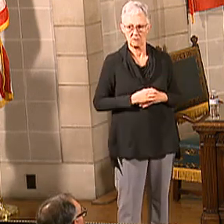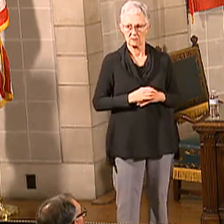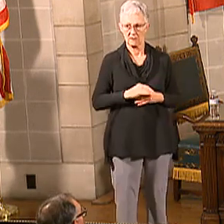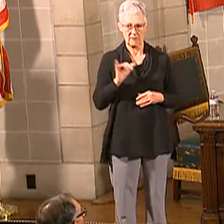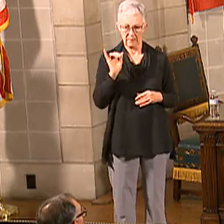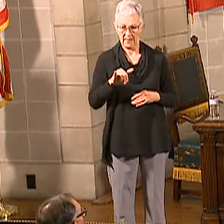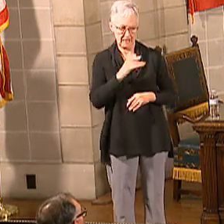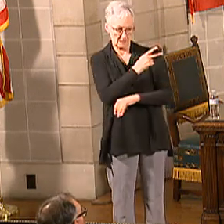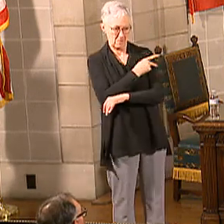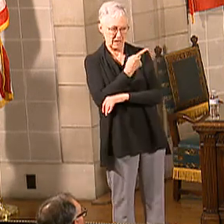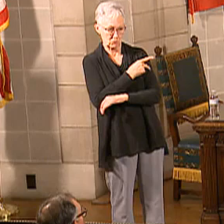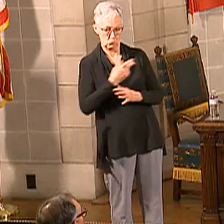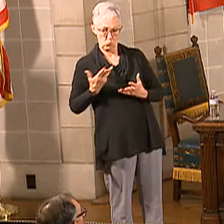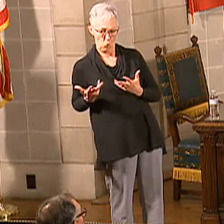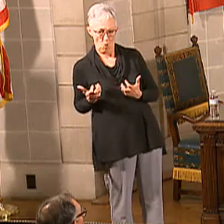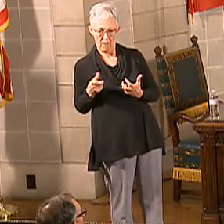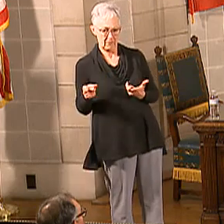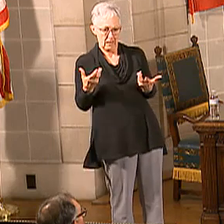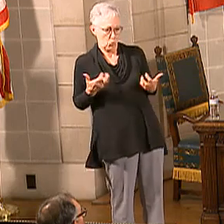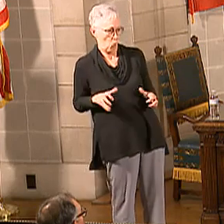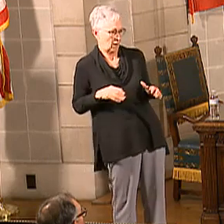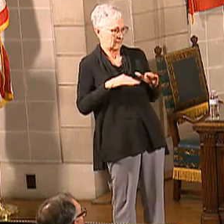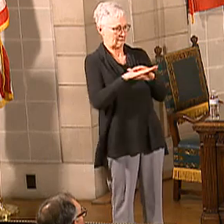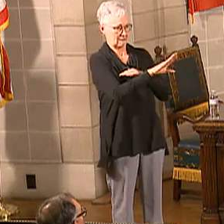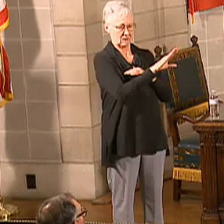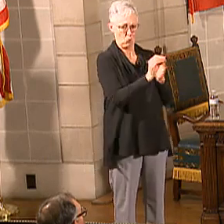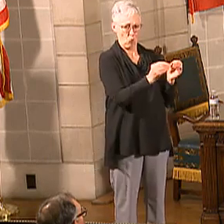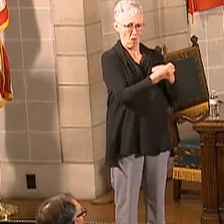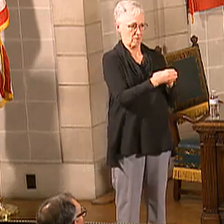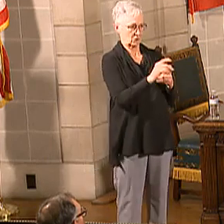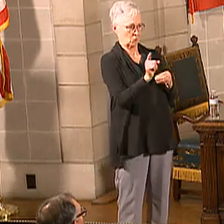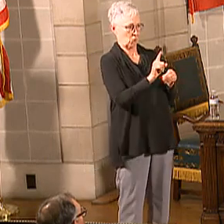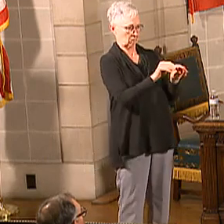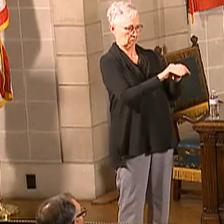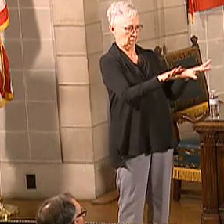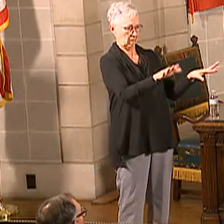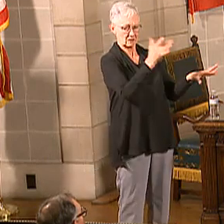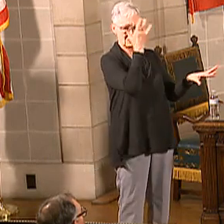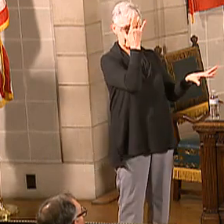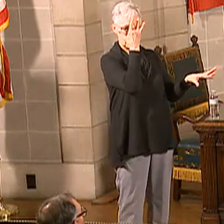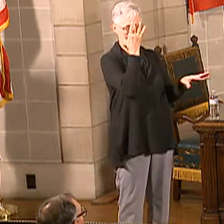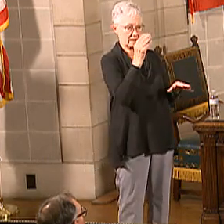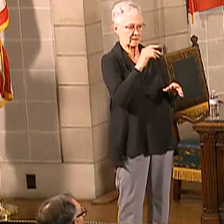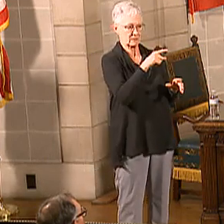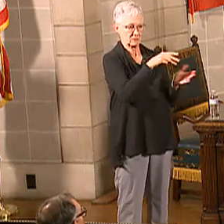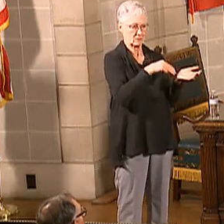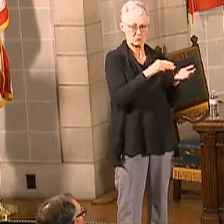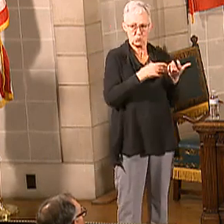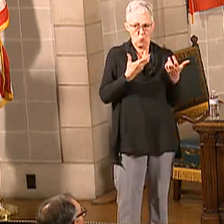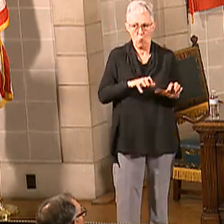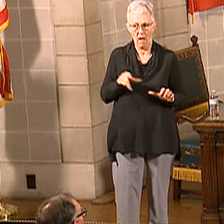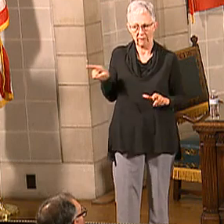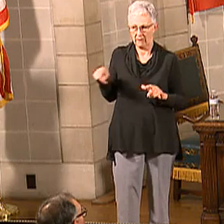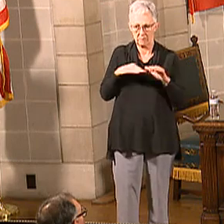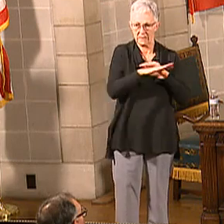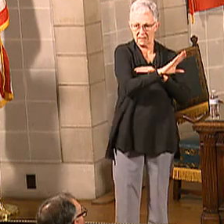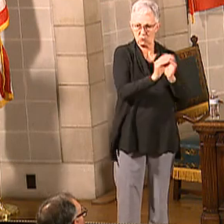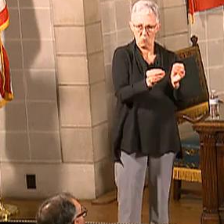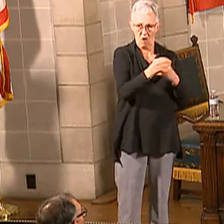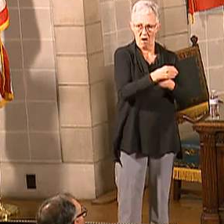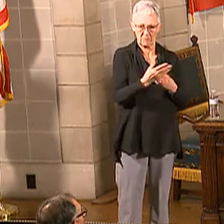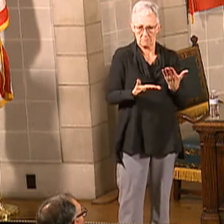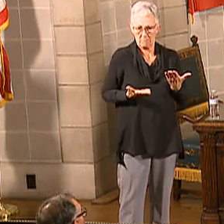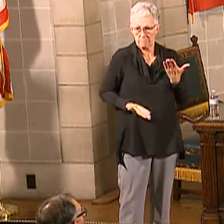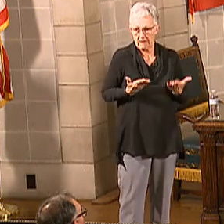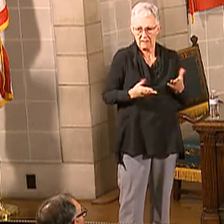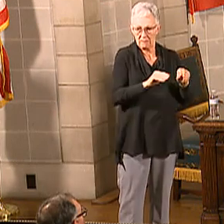patients are asking for, it's what doctors want. We encourage insurance companies to be able to pick up and do the same thing. Also in that category of people who